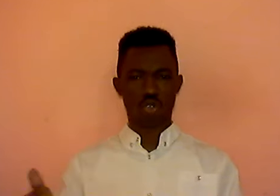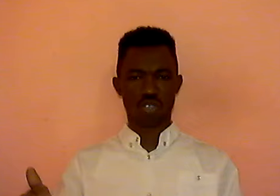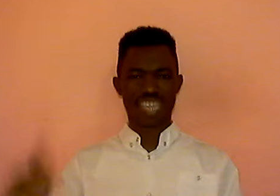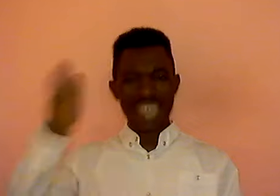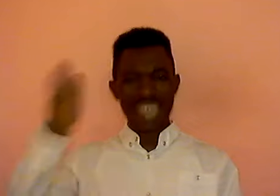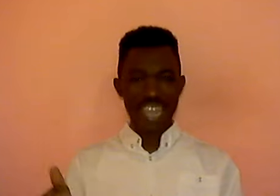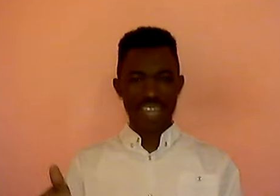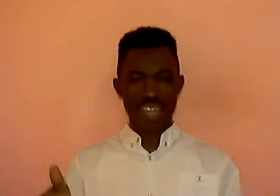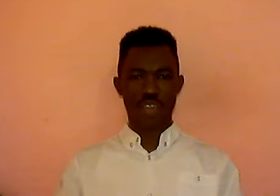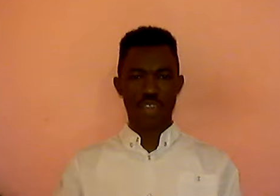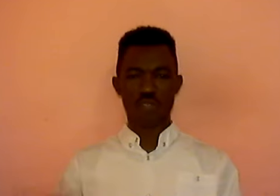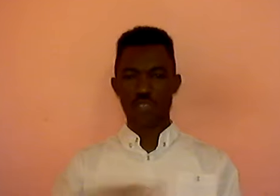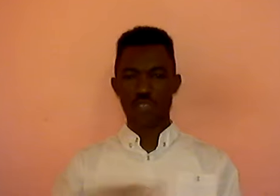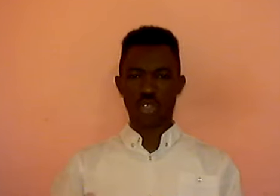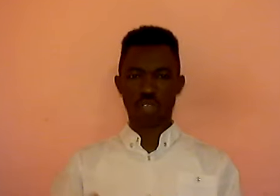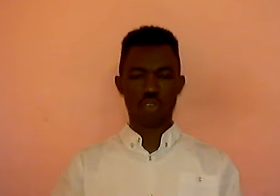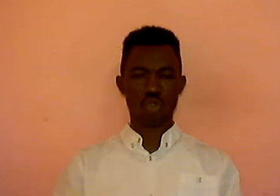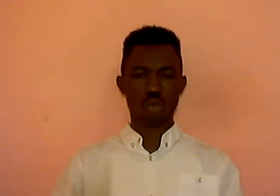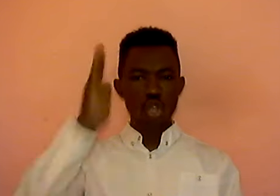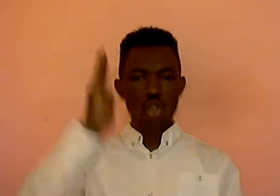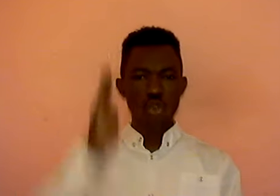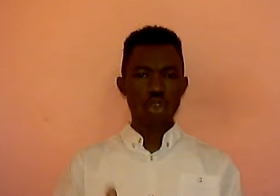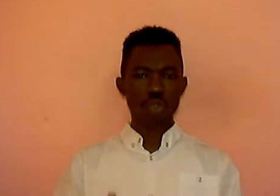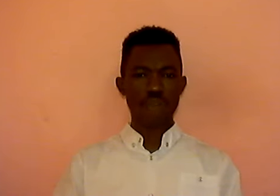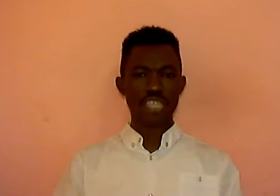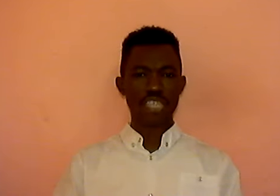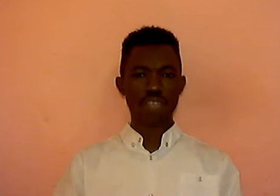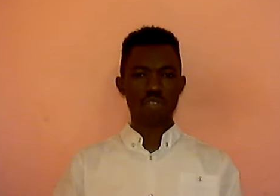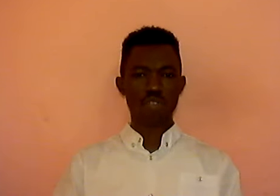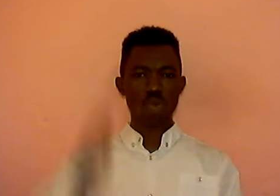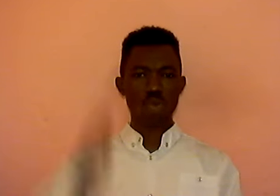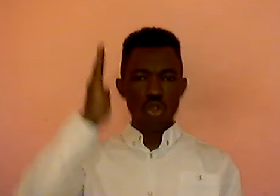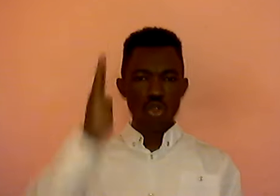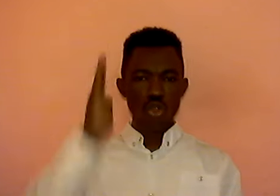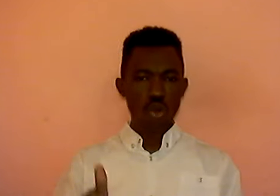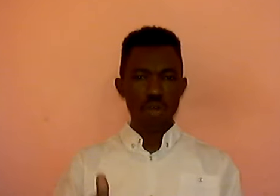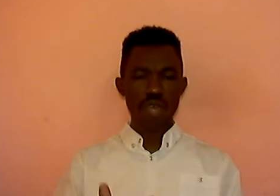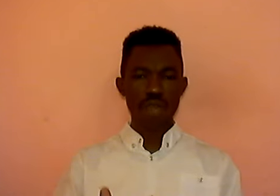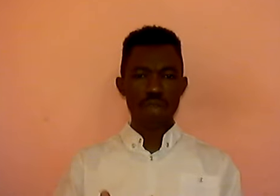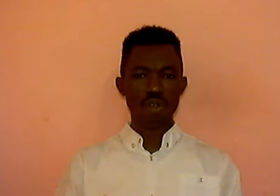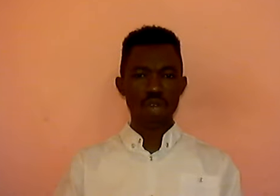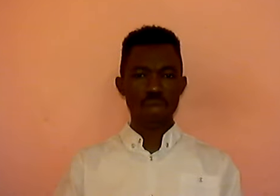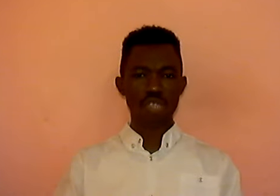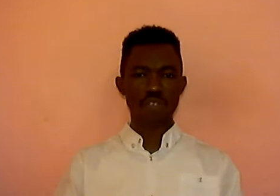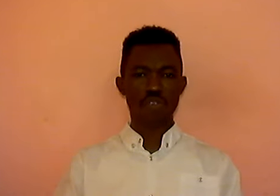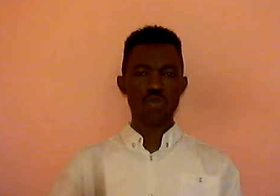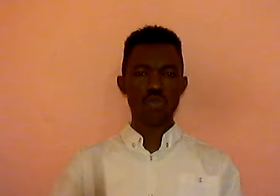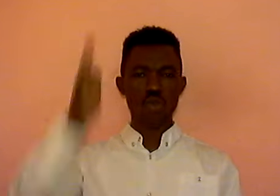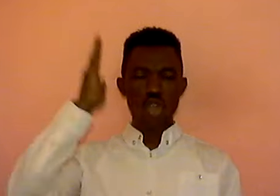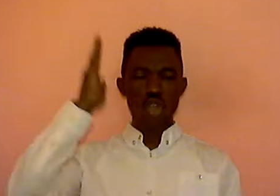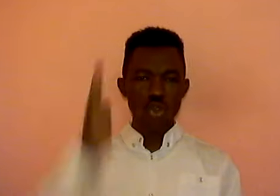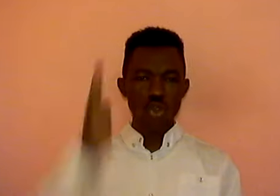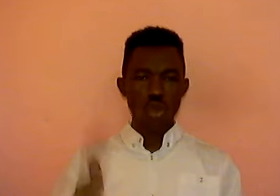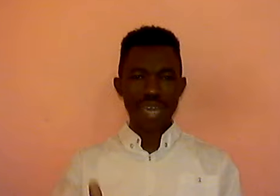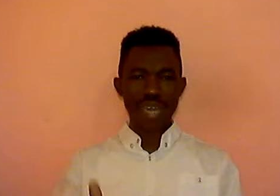righteous, clean enough, nothing for you. No private jet for you. No limousine for you, no crowd